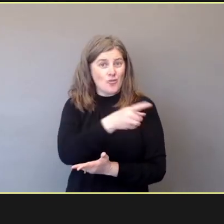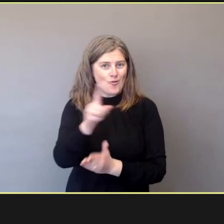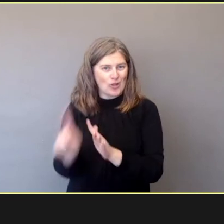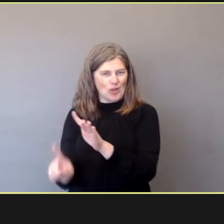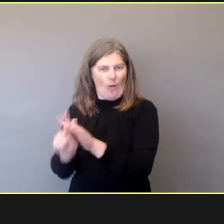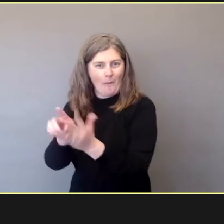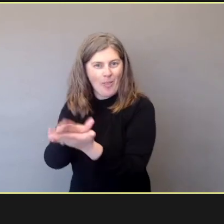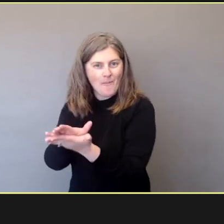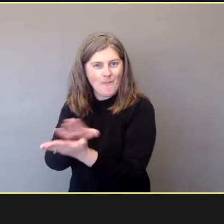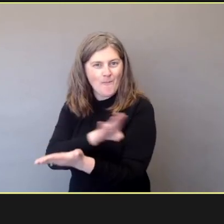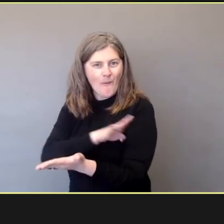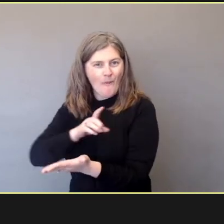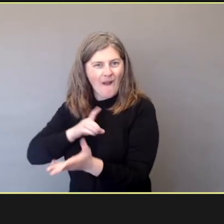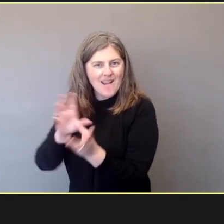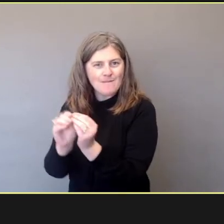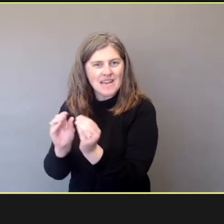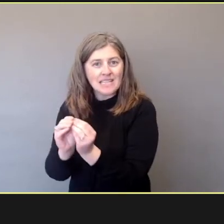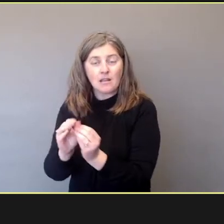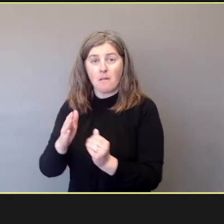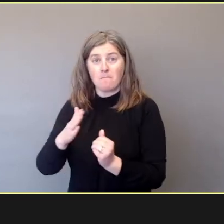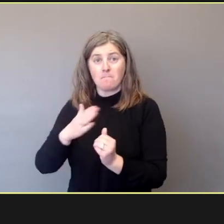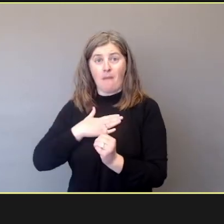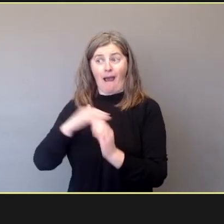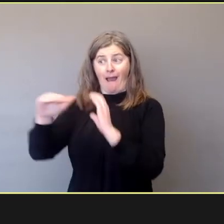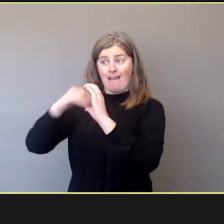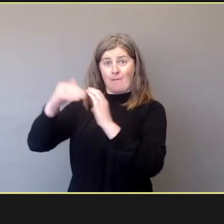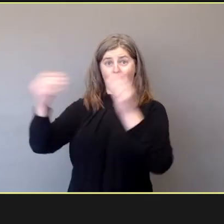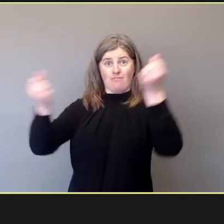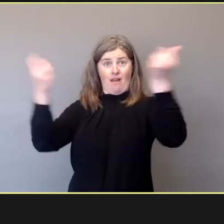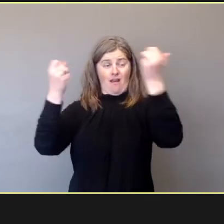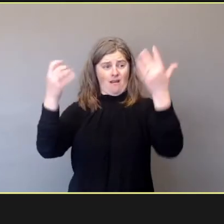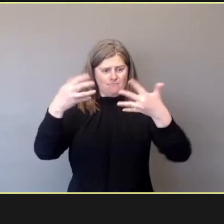think, at least if my emails are any indication,